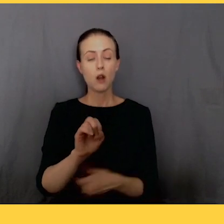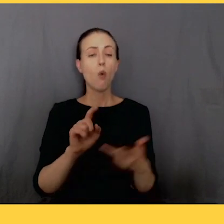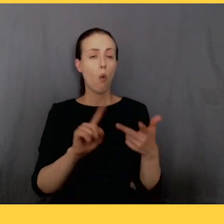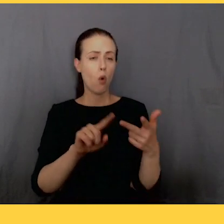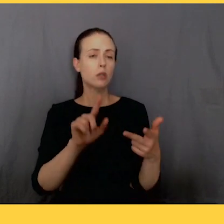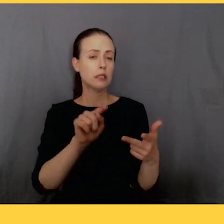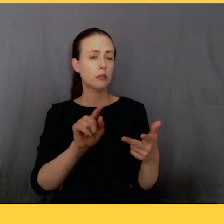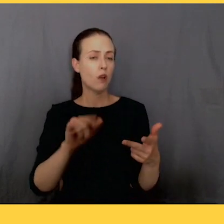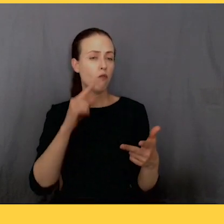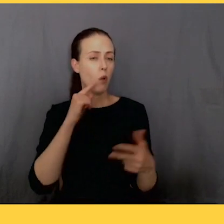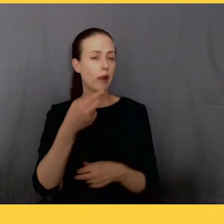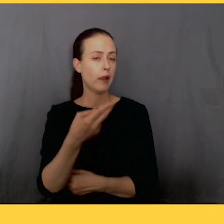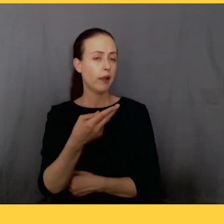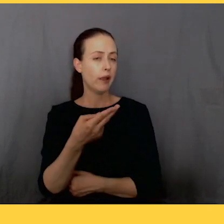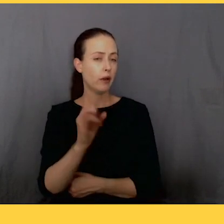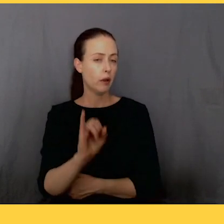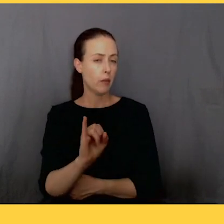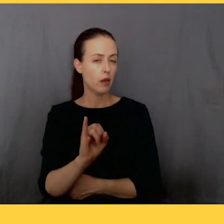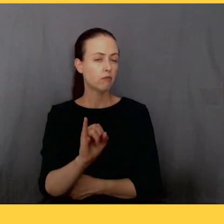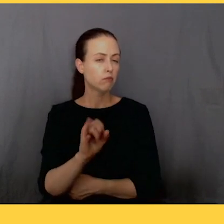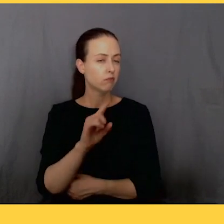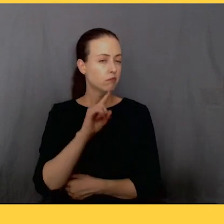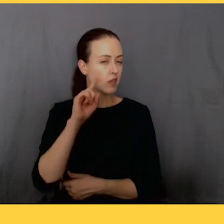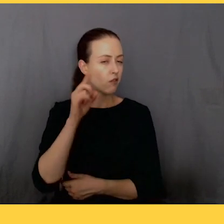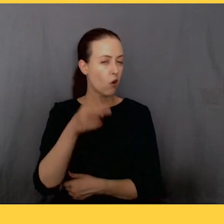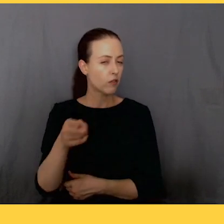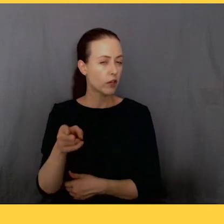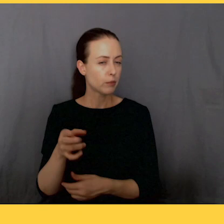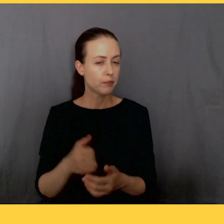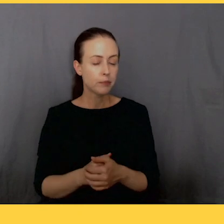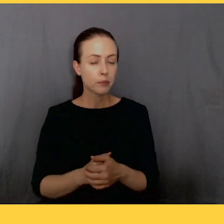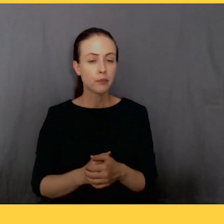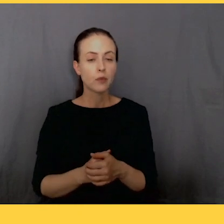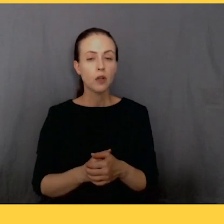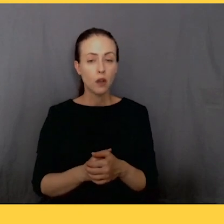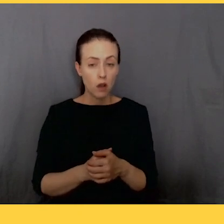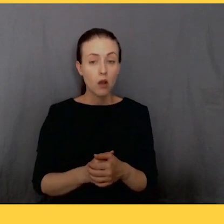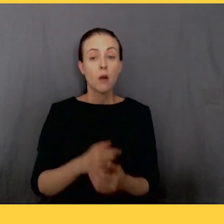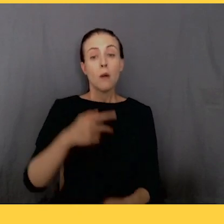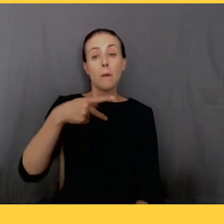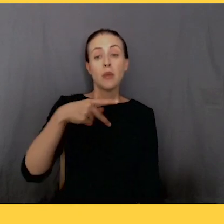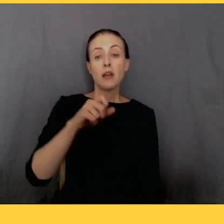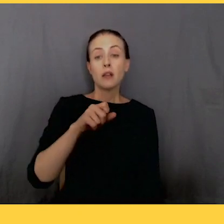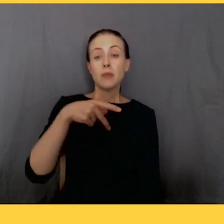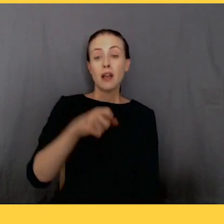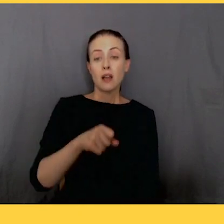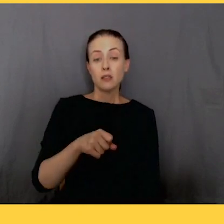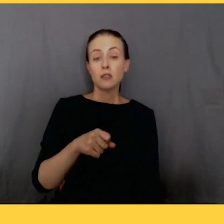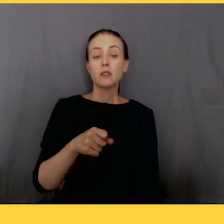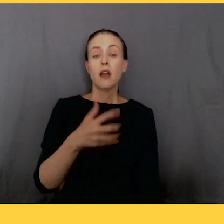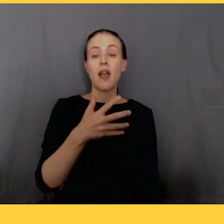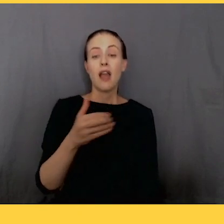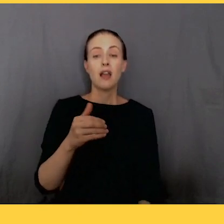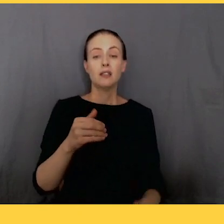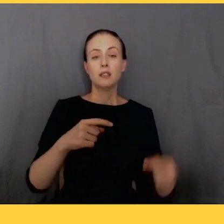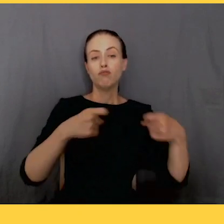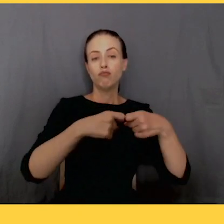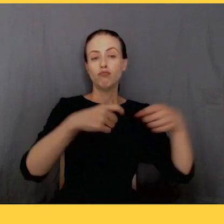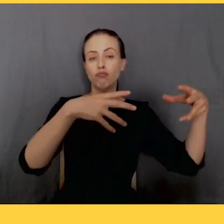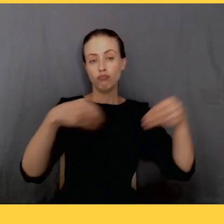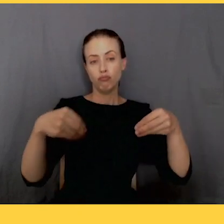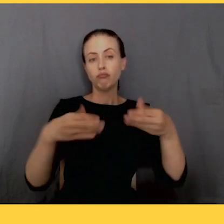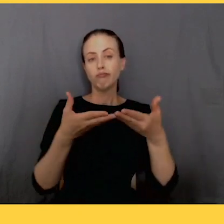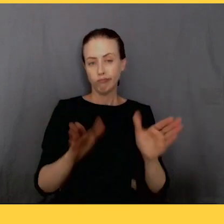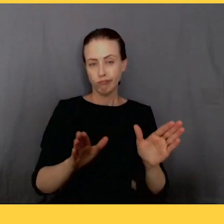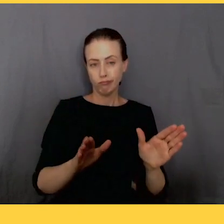impaired. So that's how you sign up for both PSPS alerts as well as outages, general outages. With regard